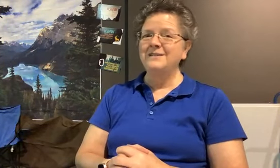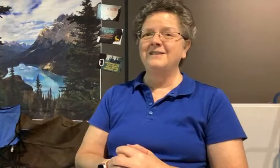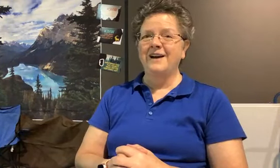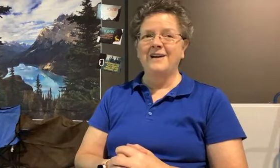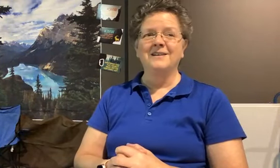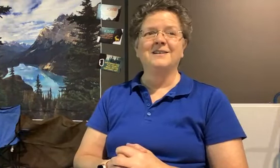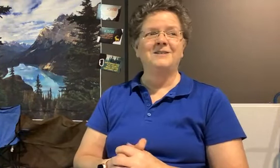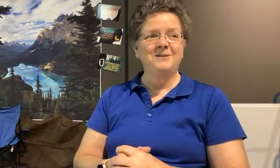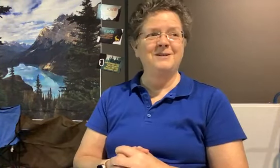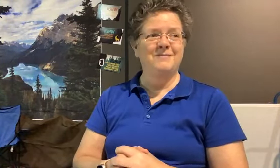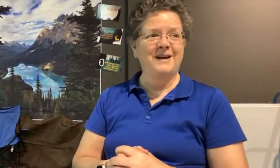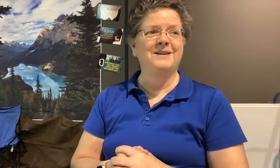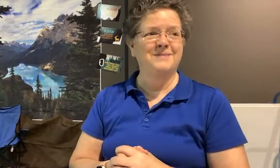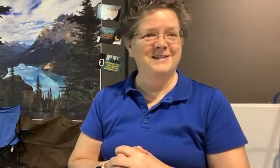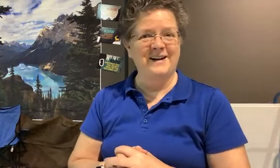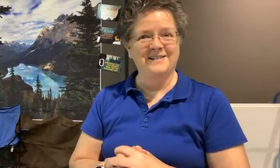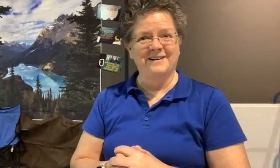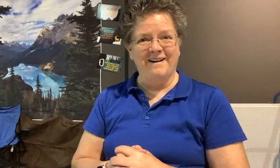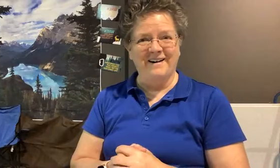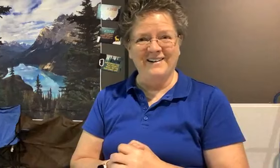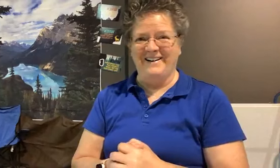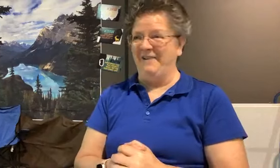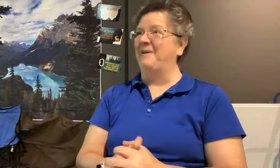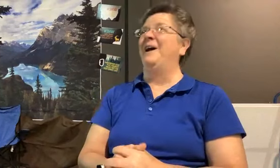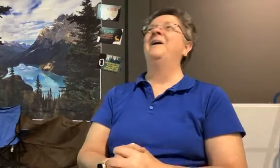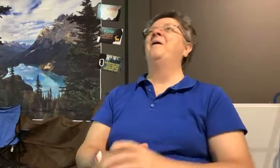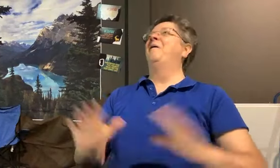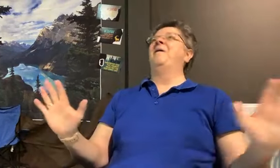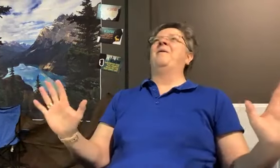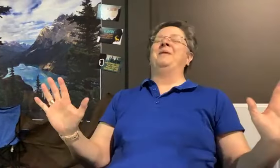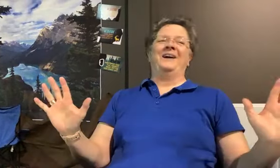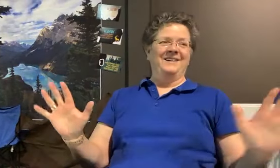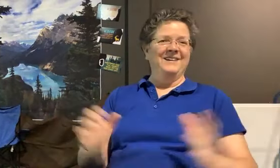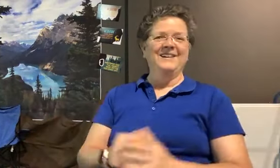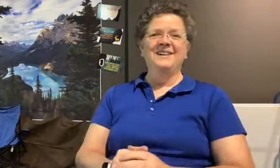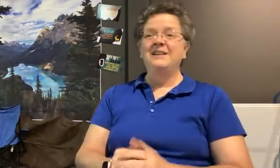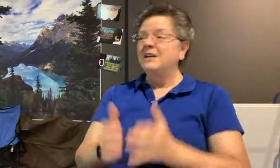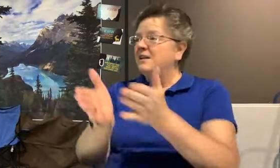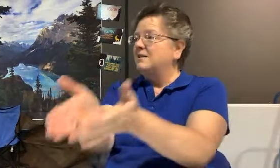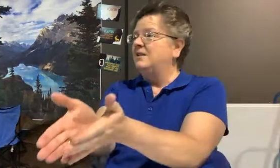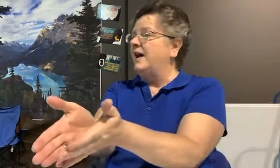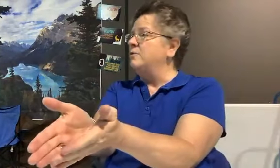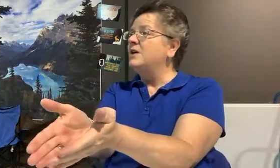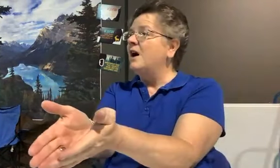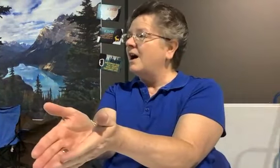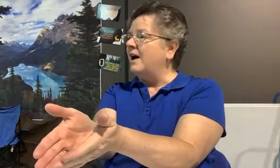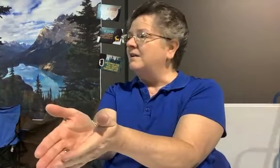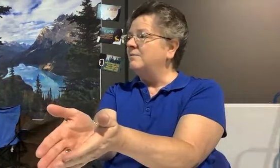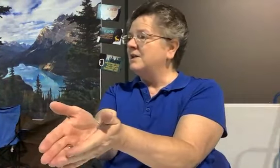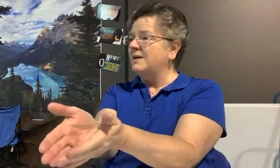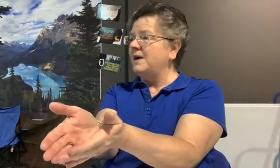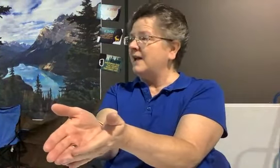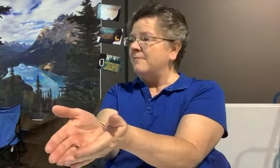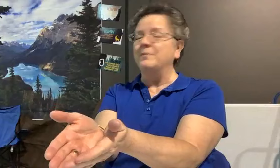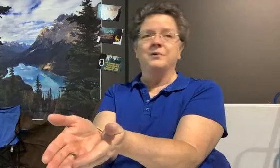to edit because you didn't make any mistakes at all. And I went, oh, man, that was God, because I'm not capable